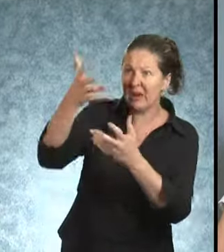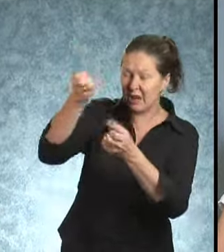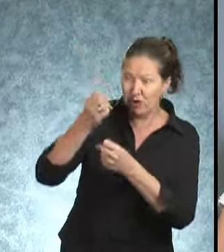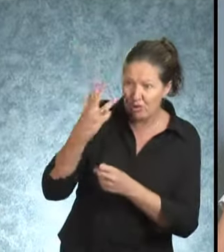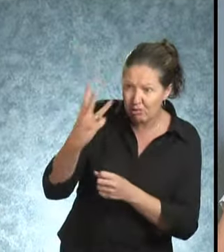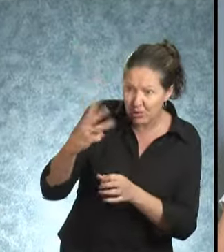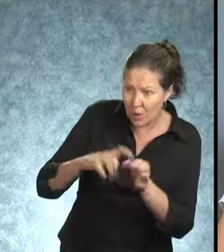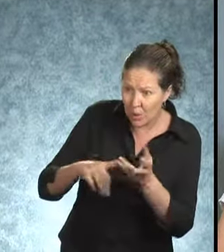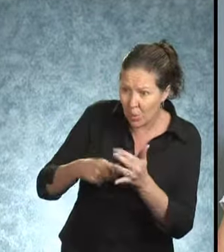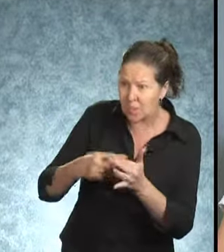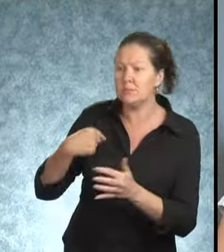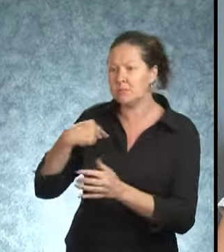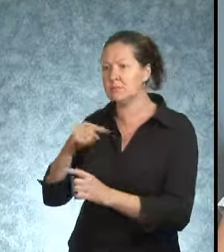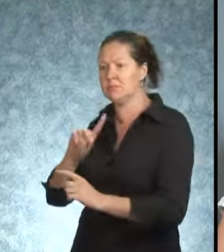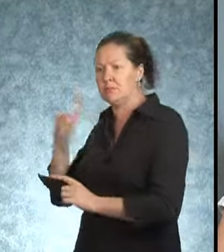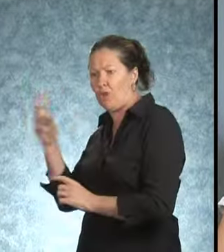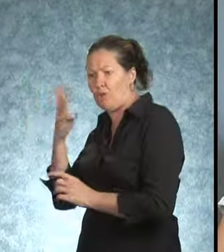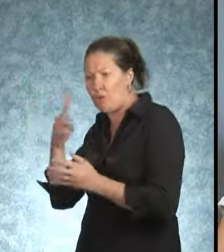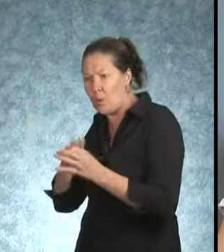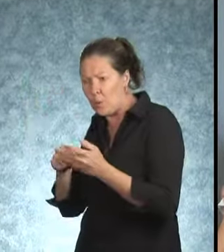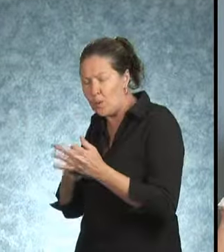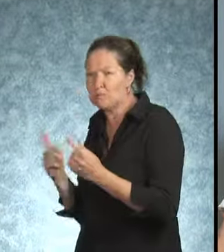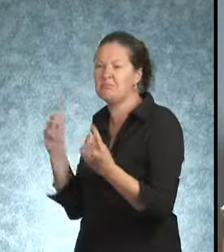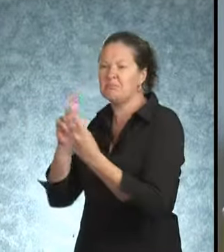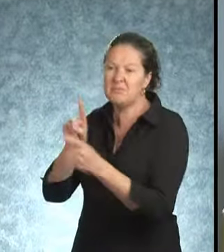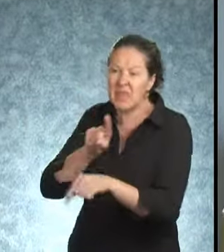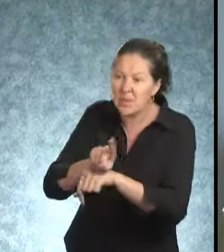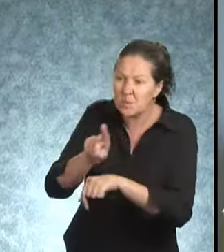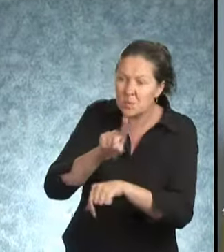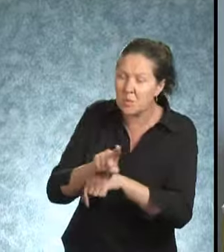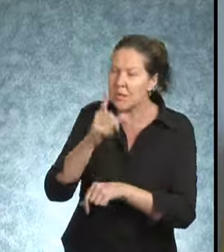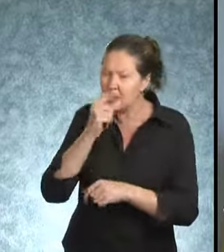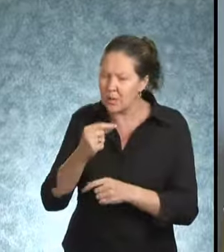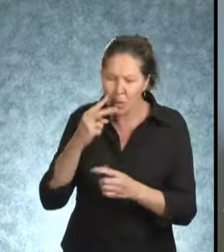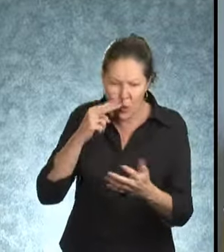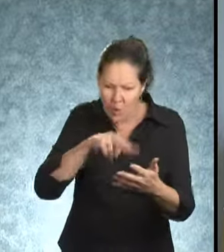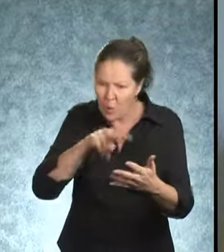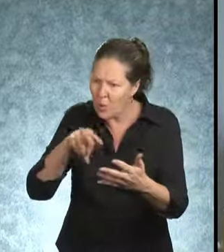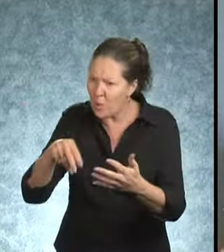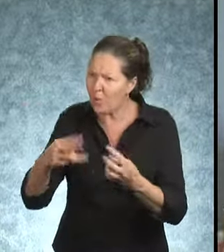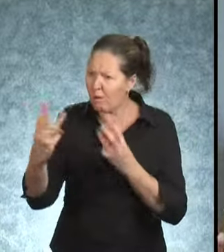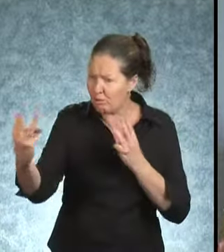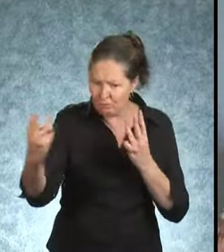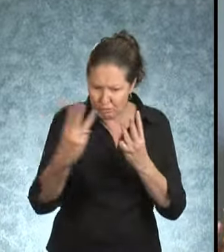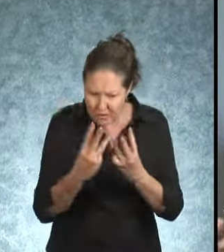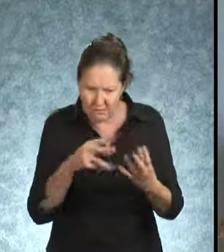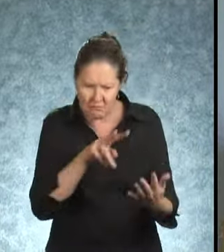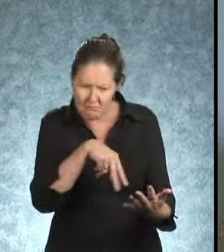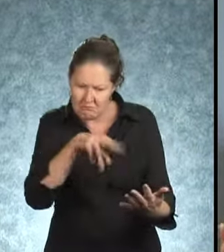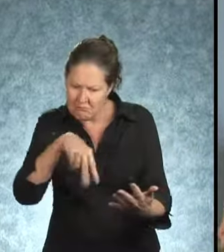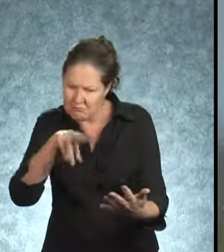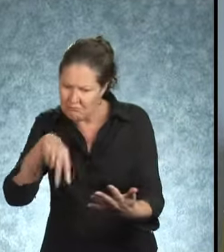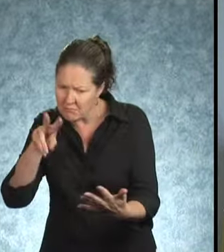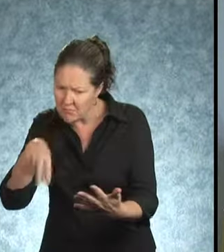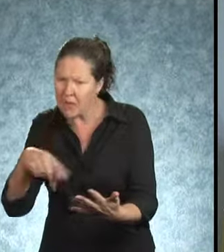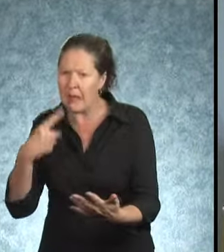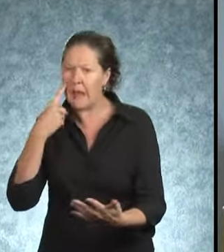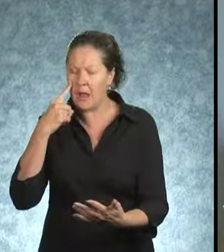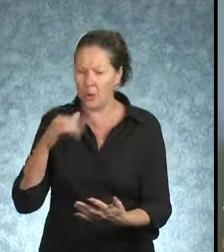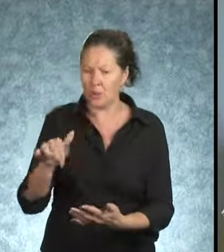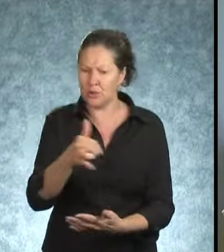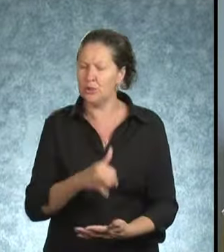will get, say, 3 quotes and come together in a week's time, and therefore you can both have a look at all the quotes that have been brought up by the other